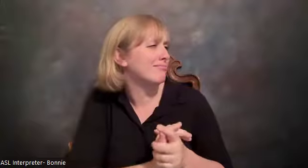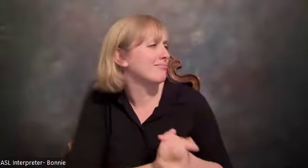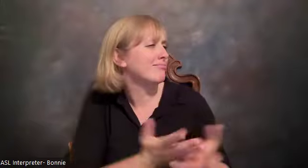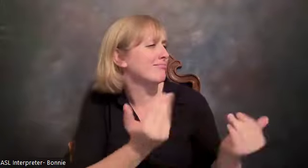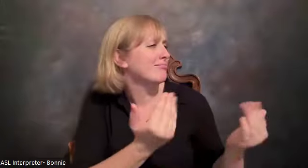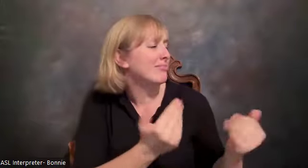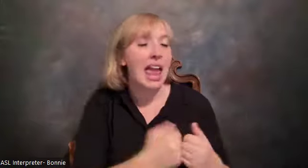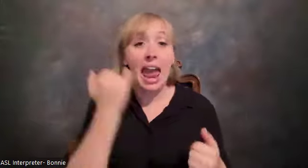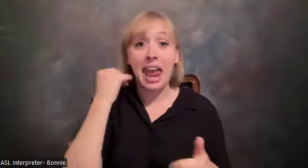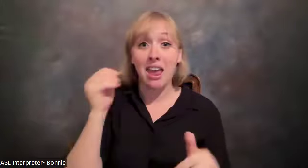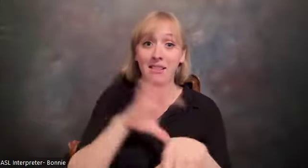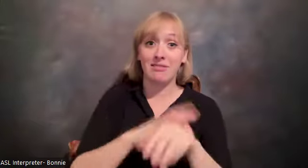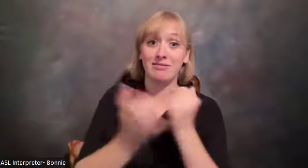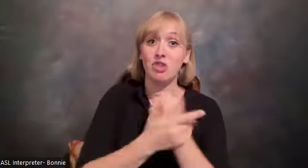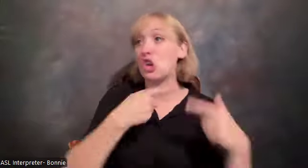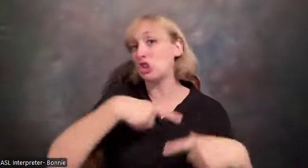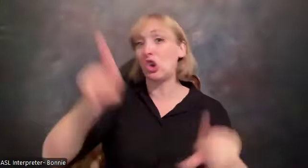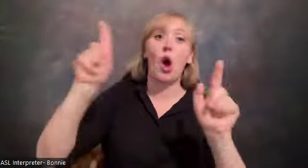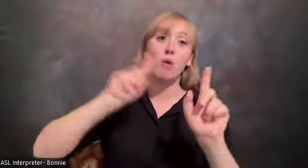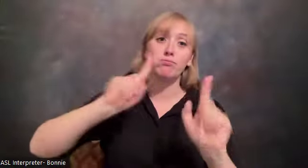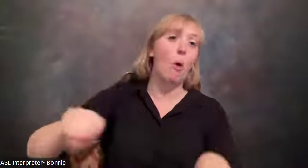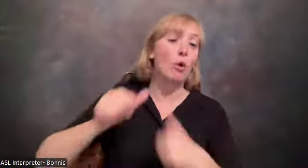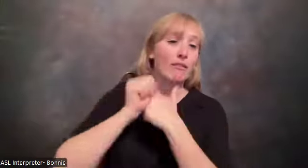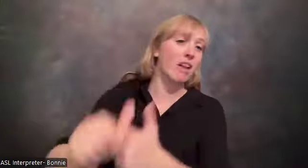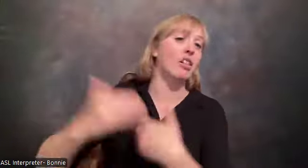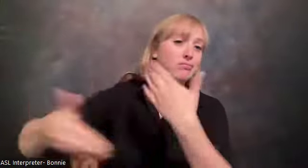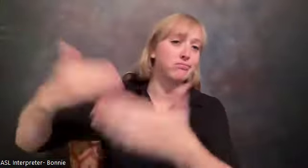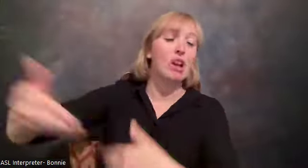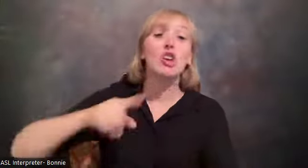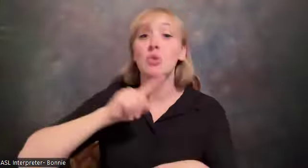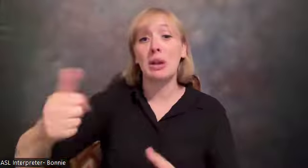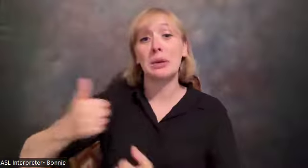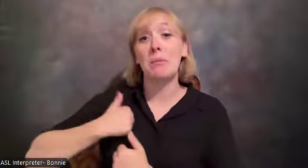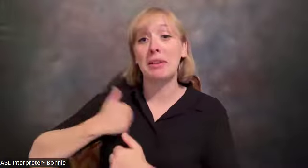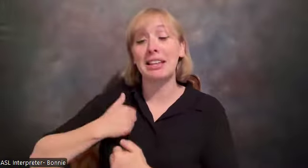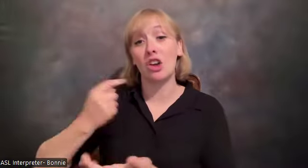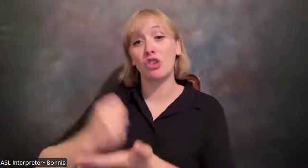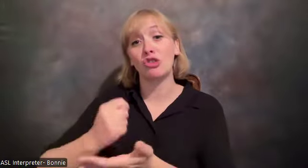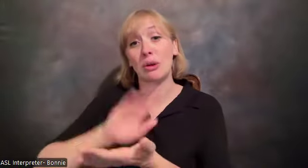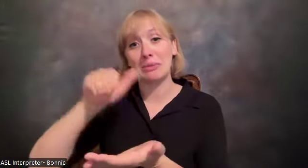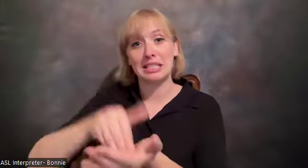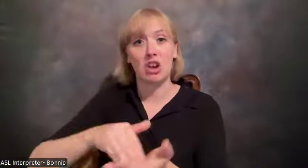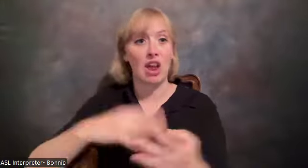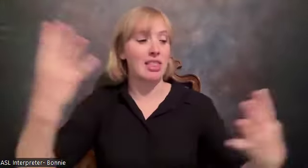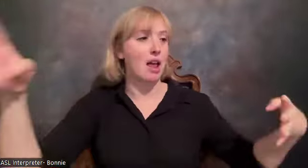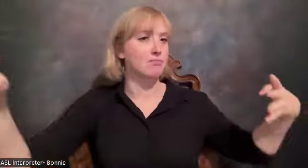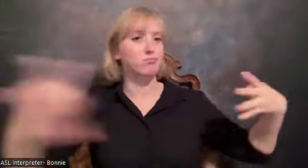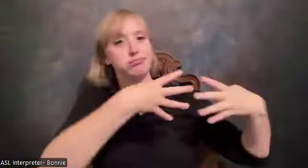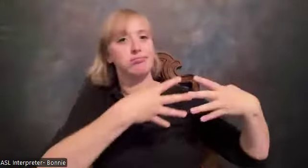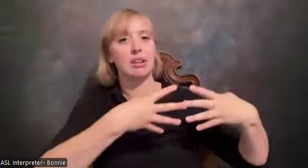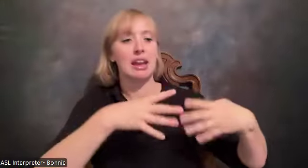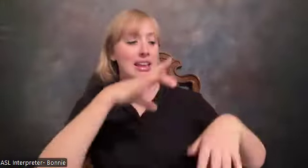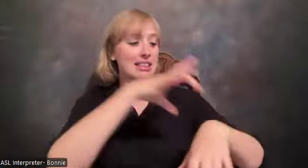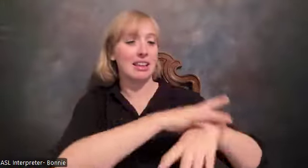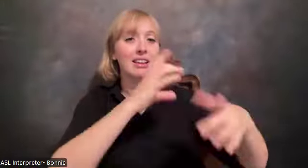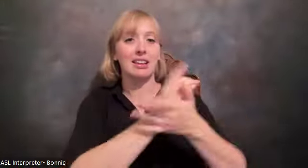When you're in handcuffs, you go where they say. And they took me up to a military treatment center. And when the doors are locked behind me, that's when the handcuffs were taken off.